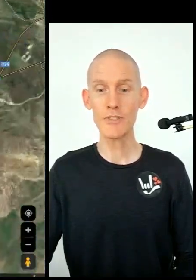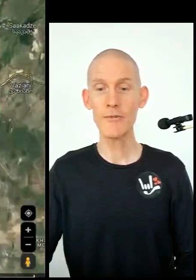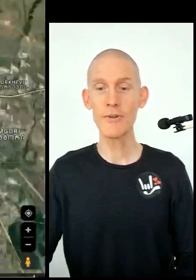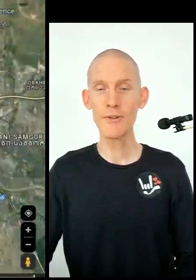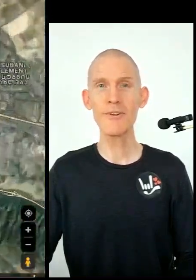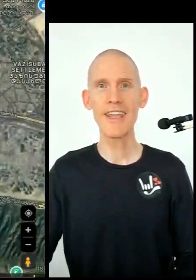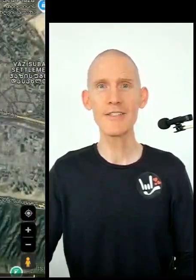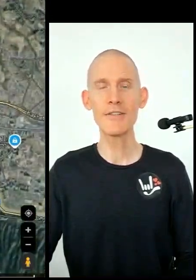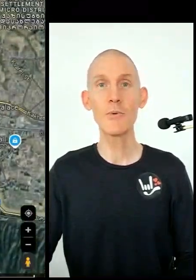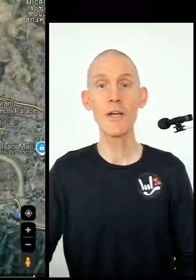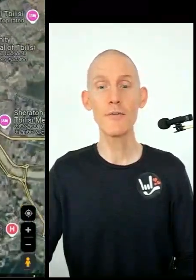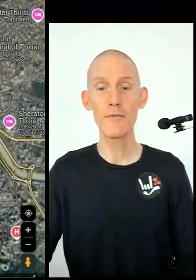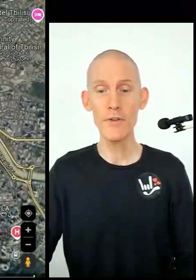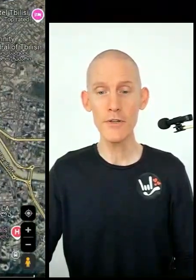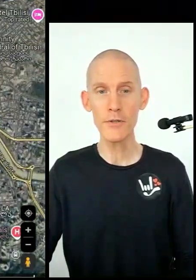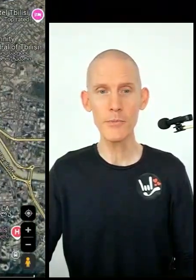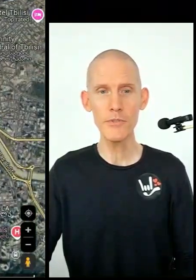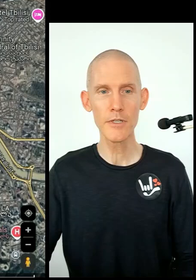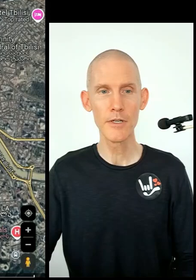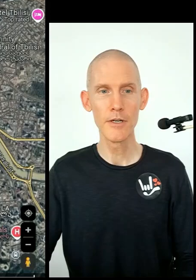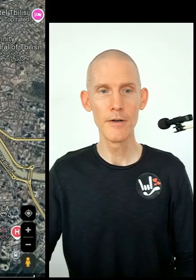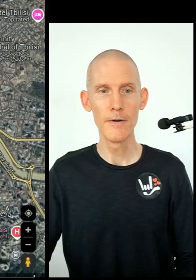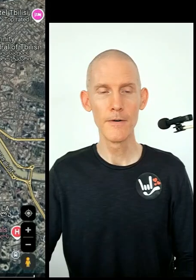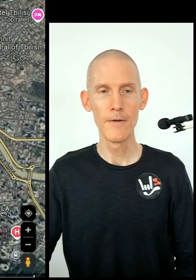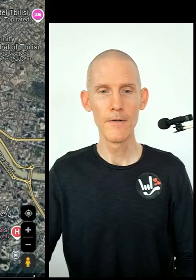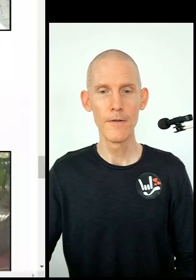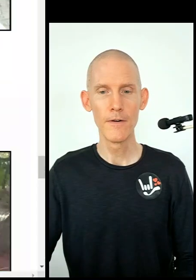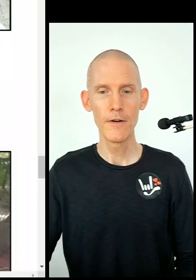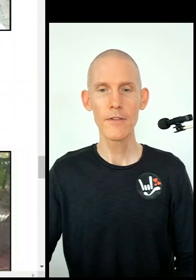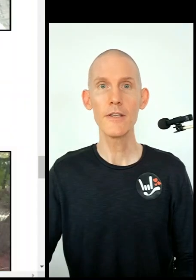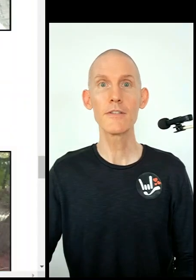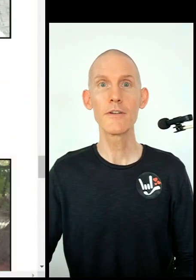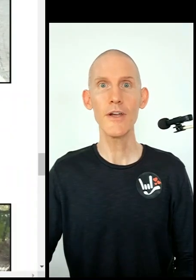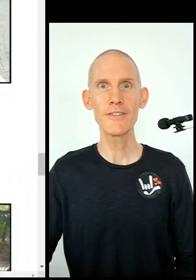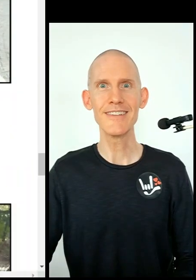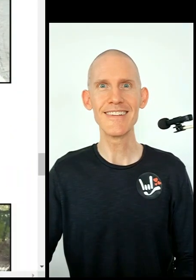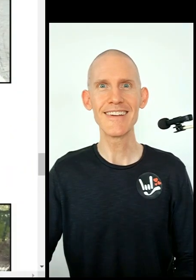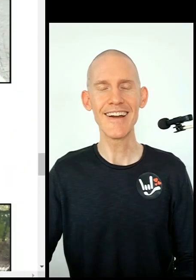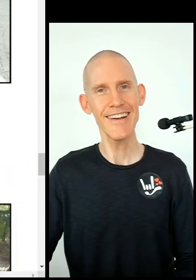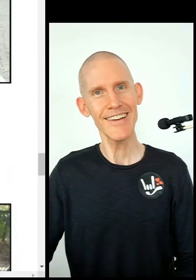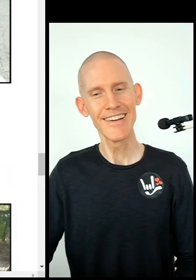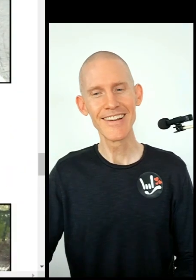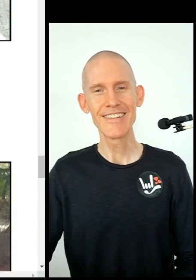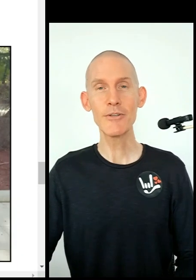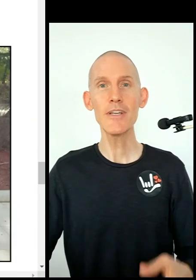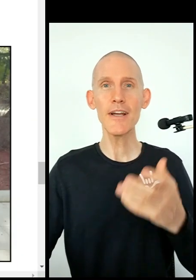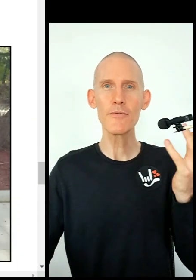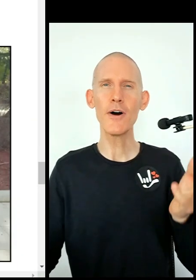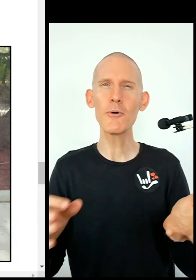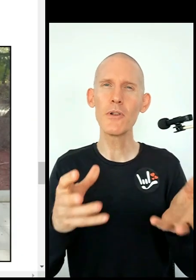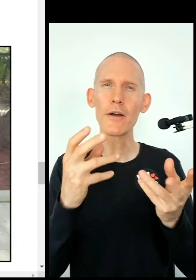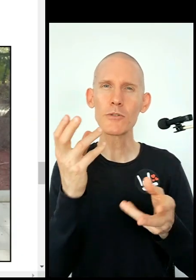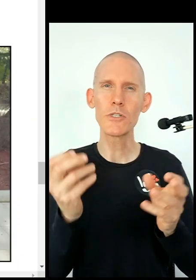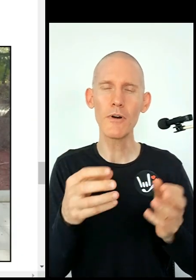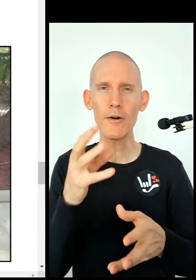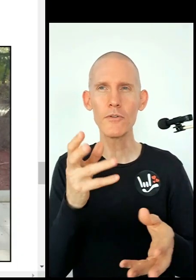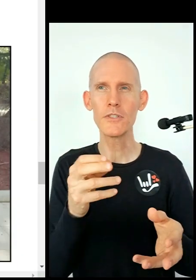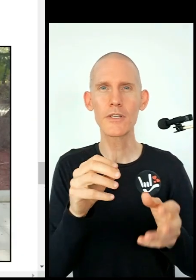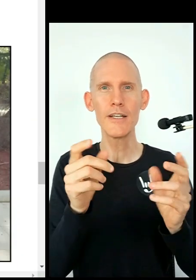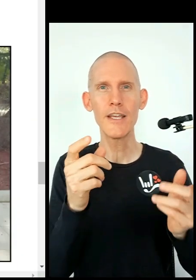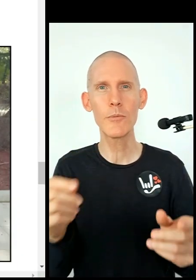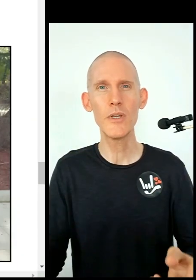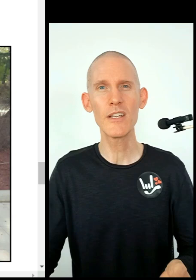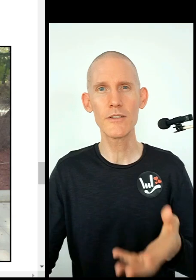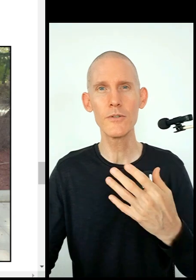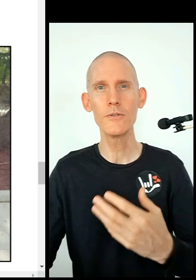that specific location when I filmed this lesson. So you can kind of follow along as we travel